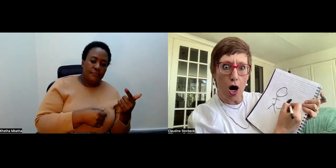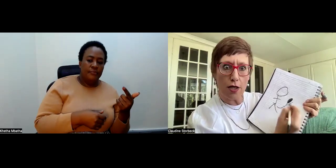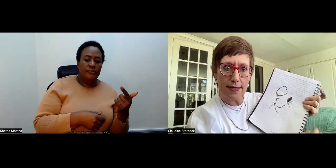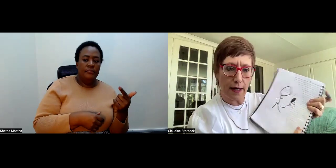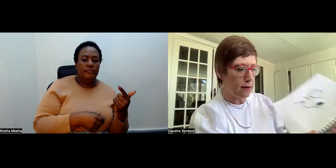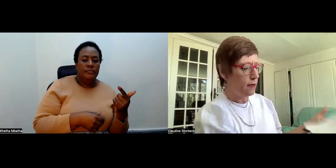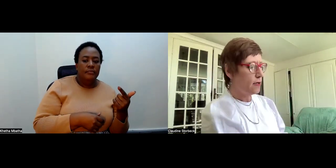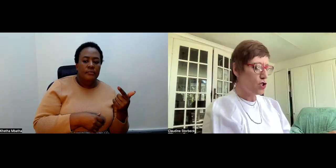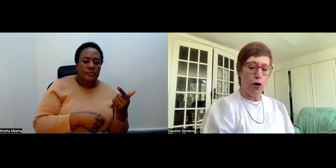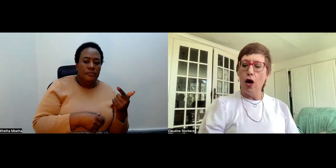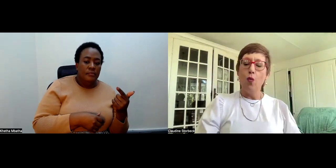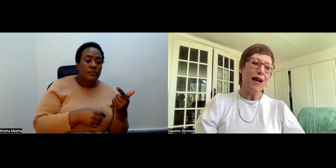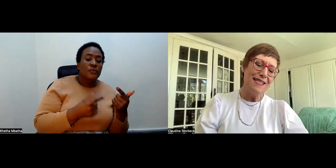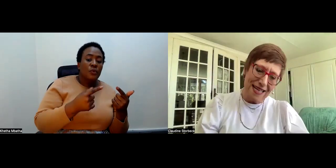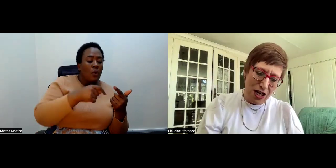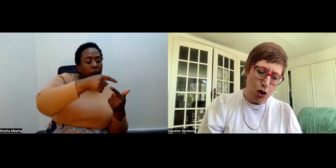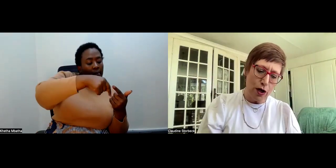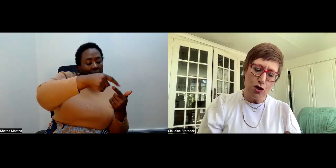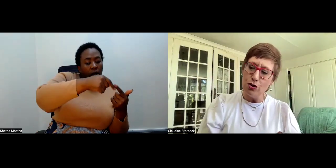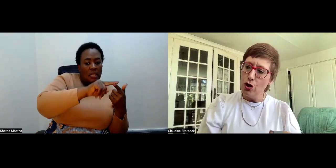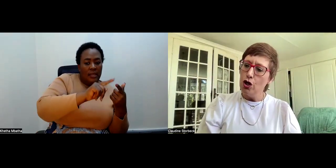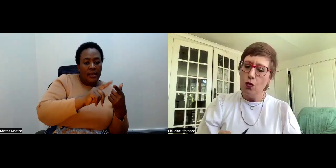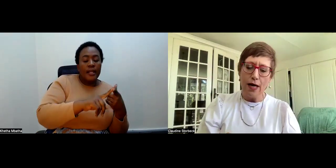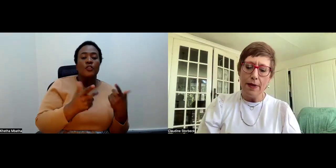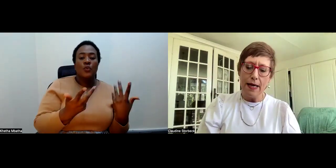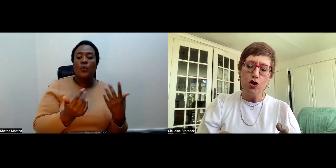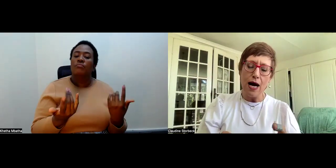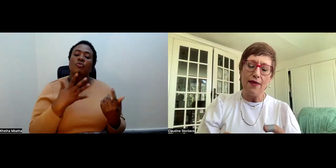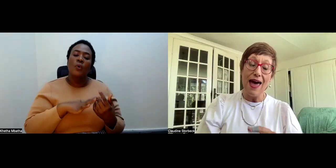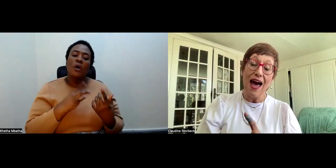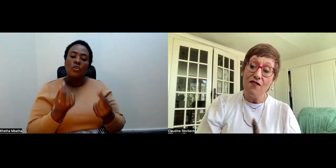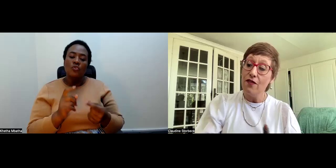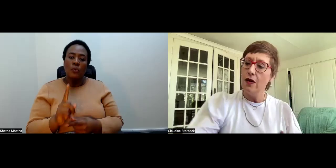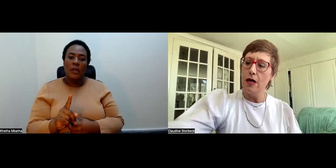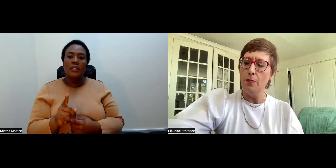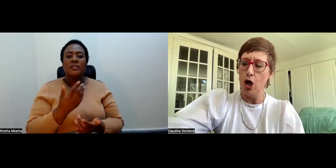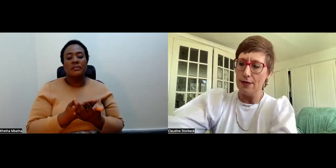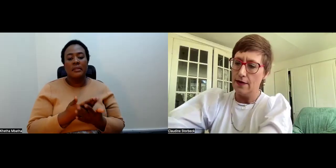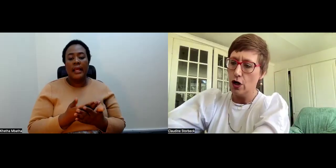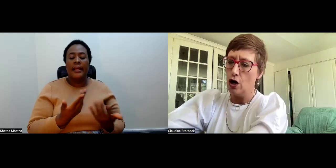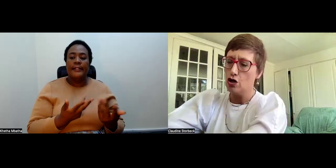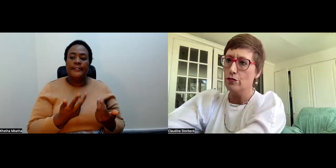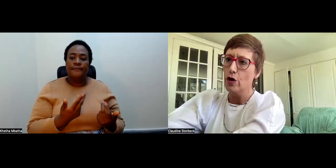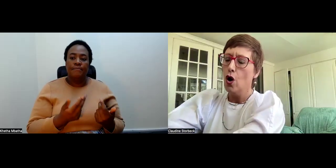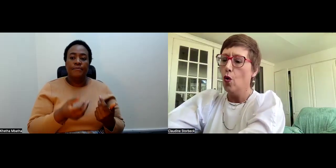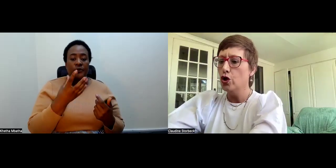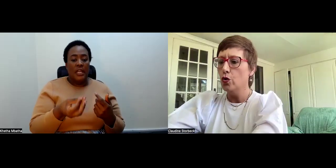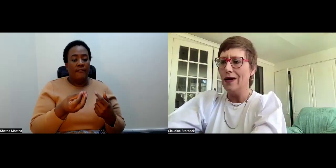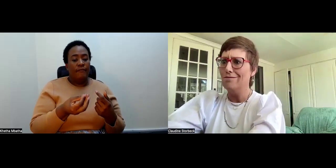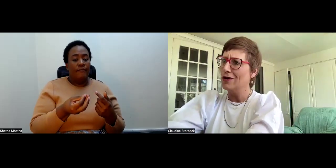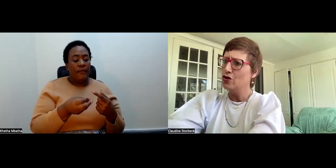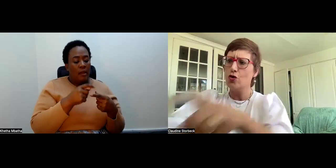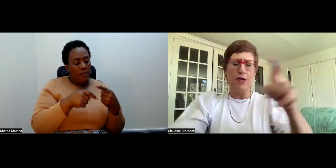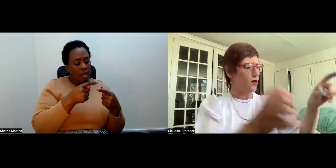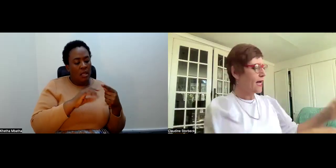the plaster. So what ideally you want to do, you want to be able to either have a plaster in the classroom, or you